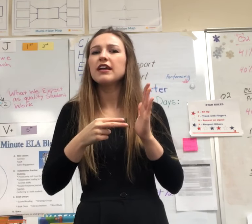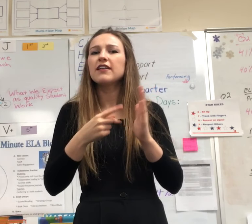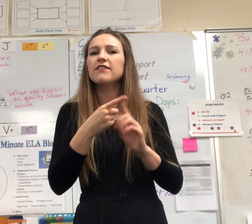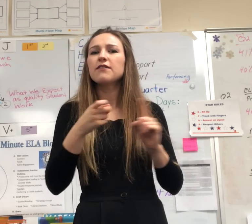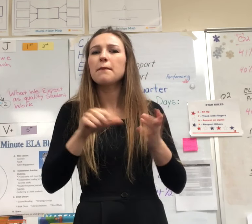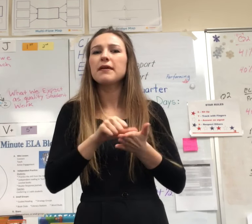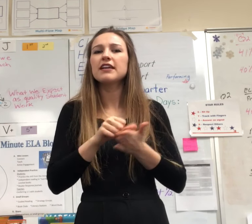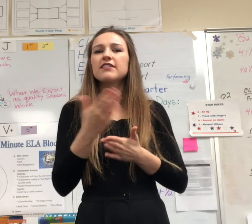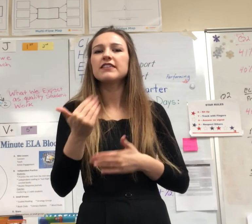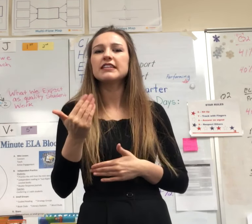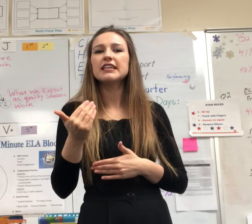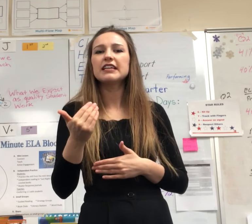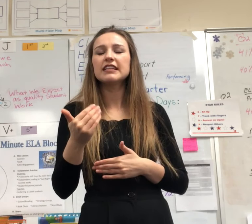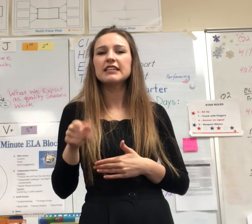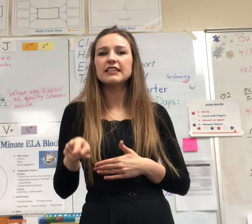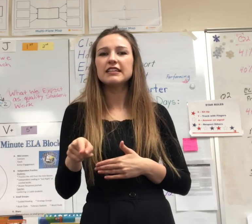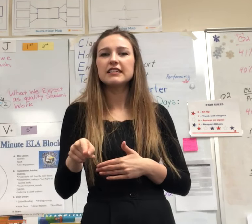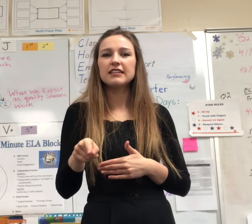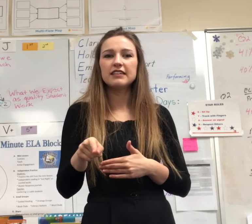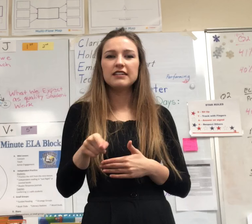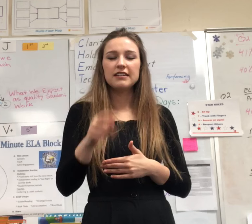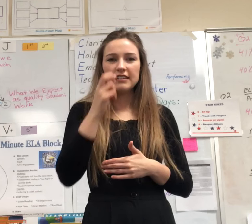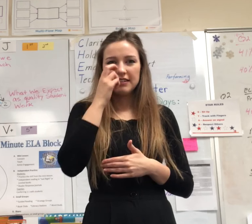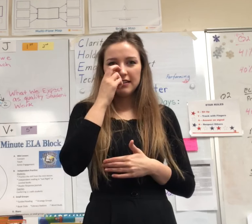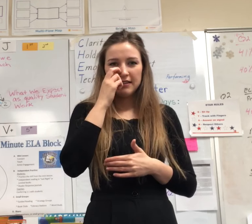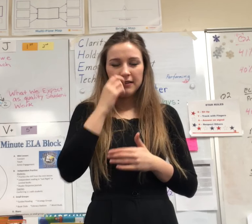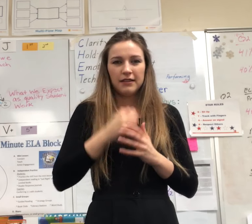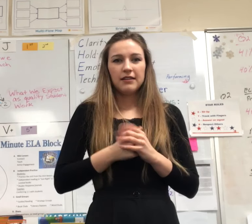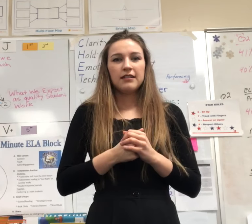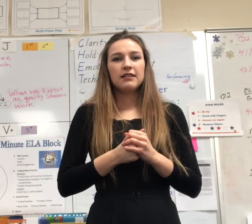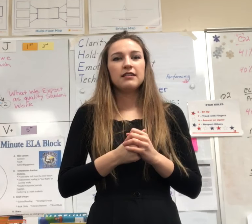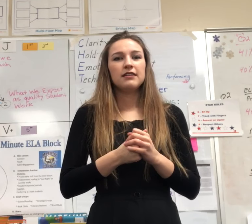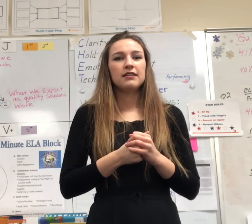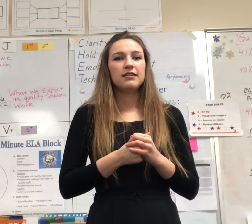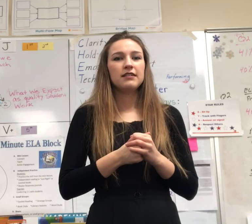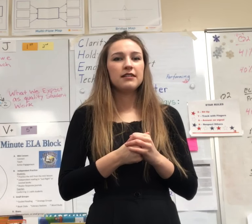area? There was only a small